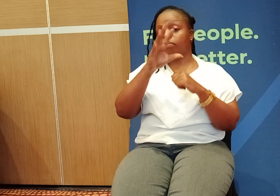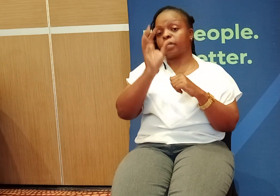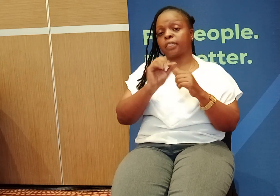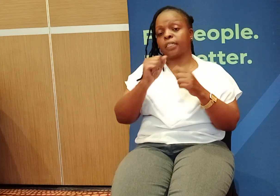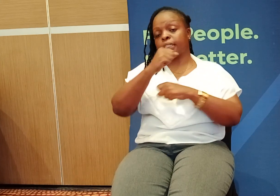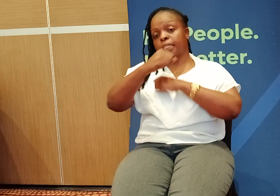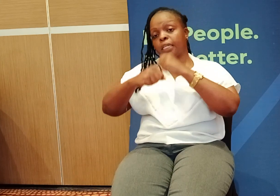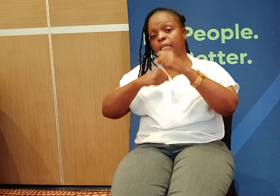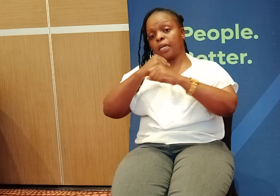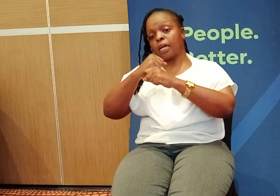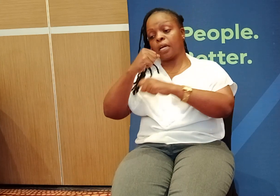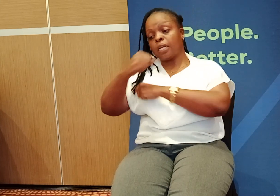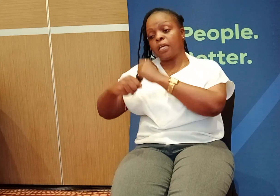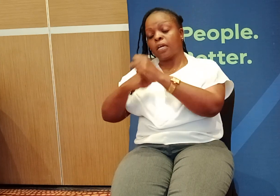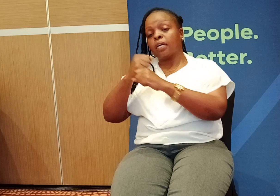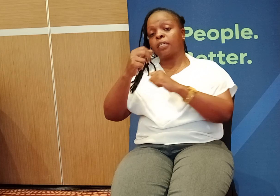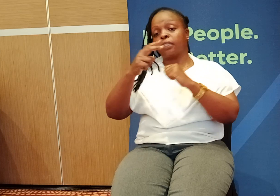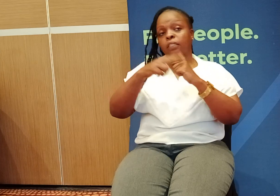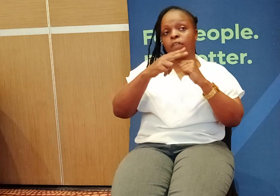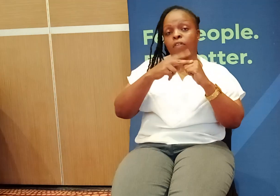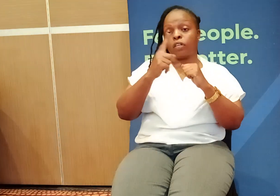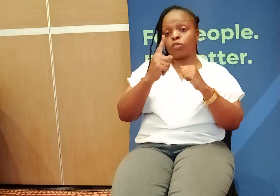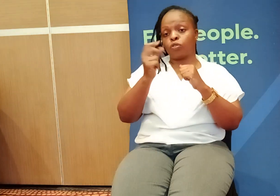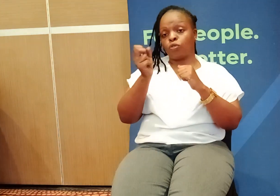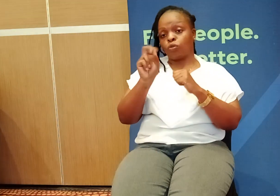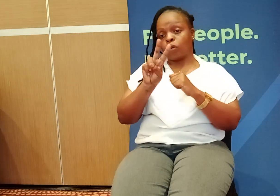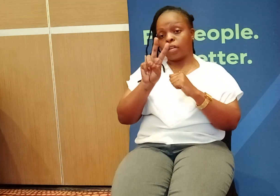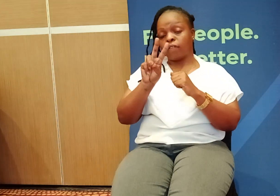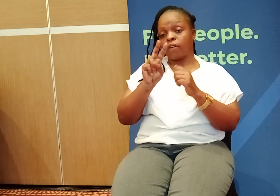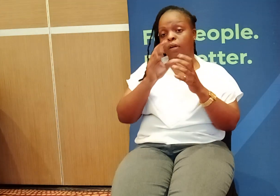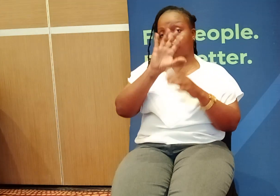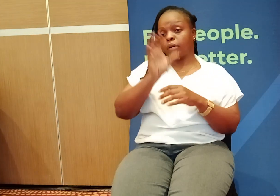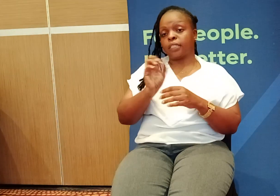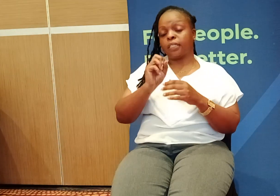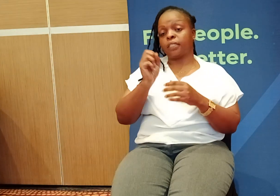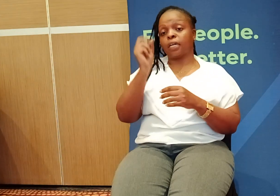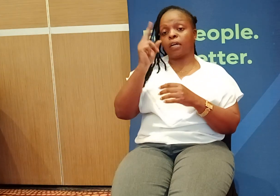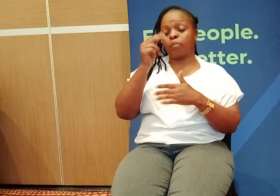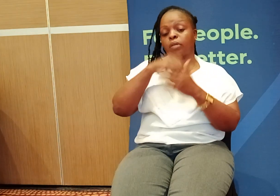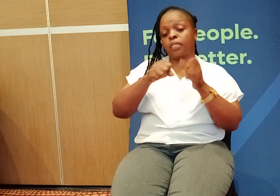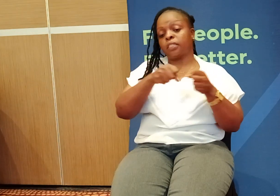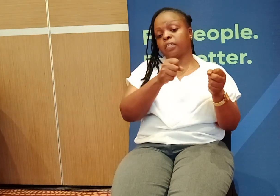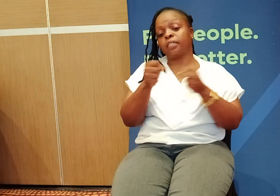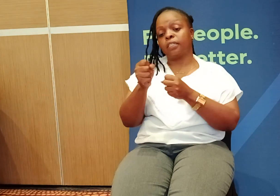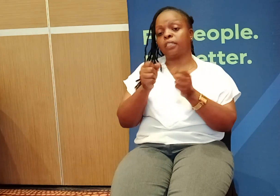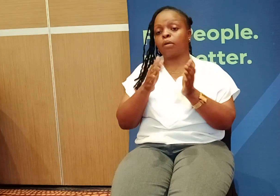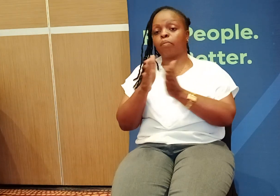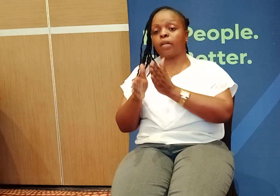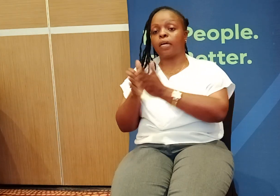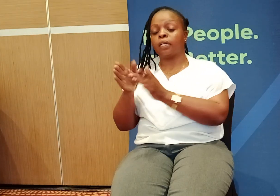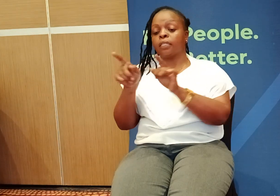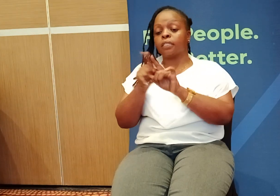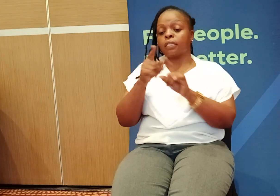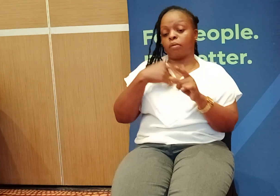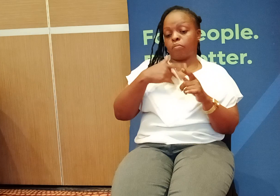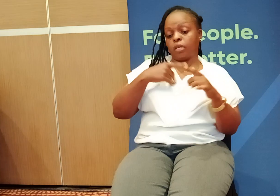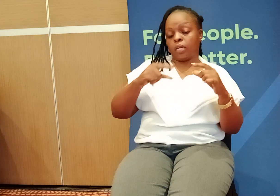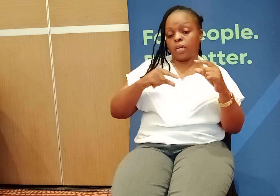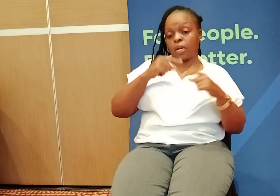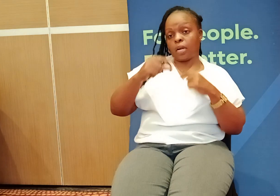number, 712% up in the period of the strategy plan. And I'm glad again, BPR,